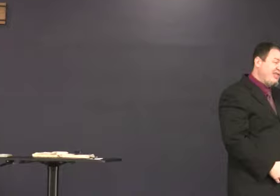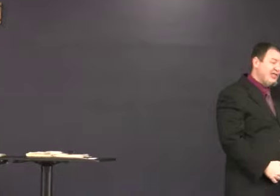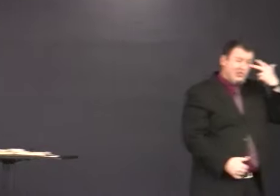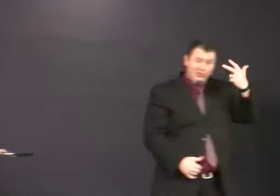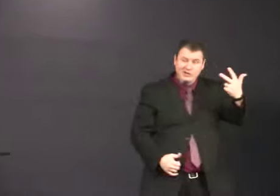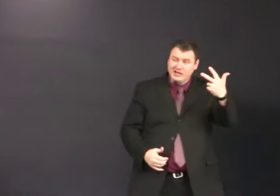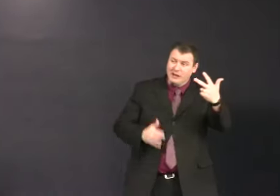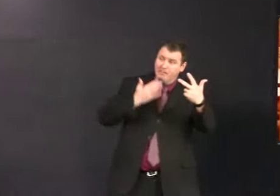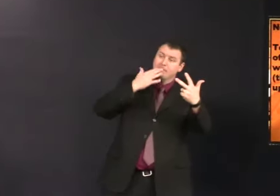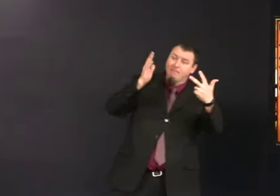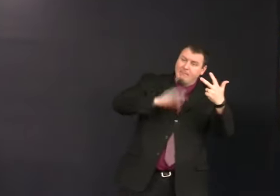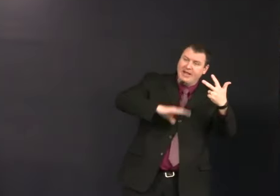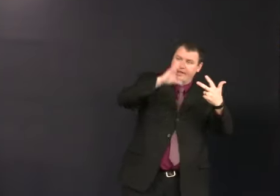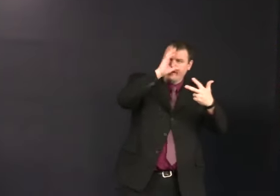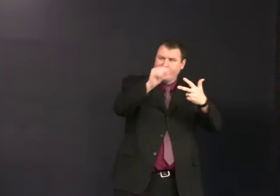Nehemiah 6:1.